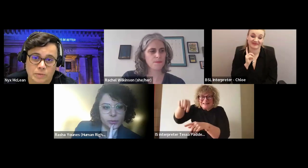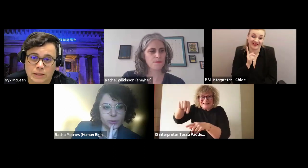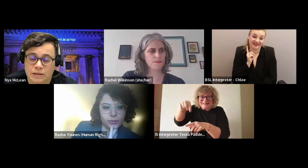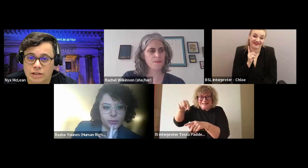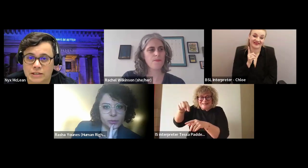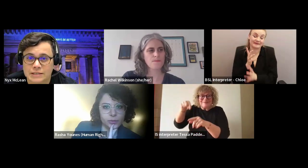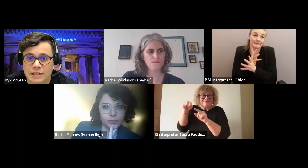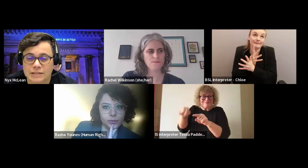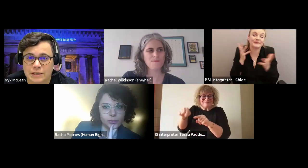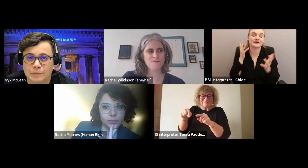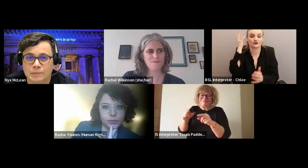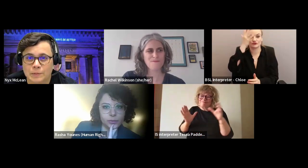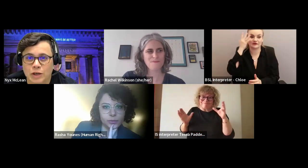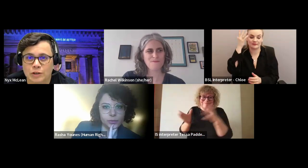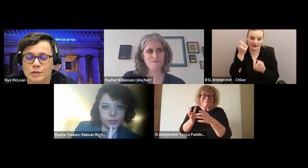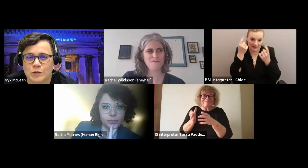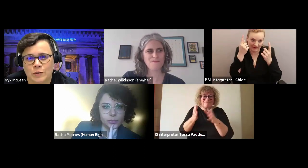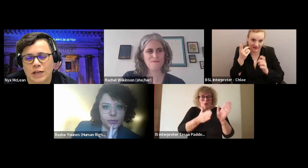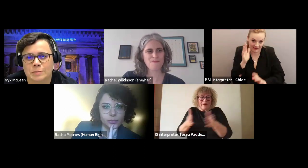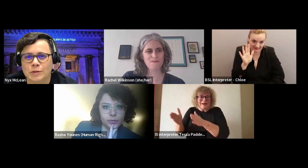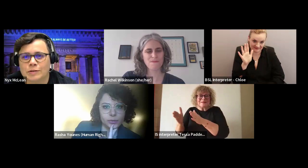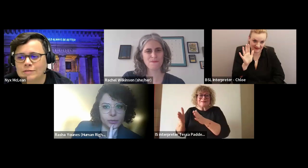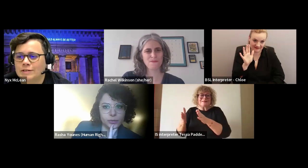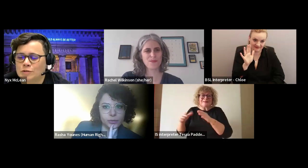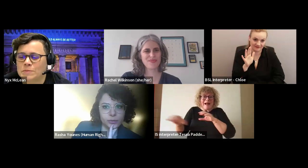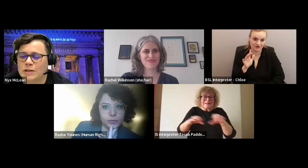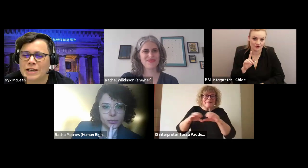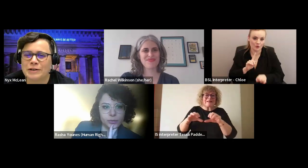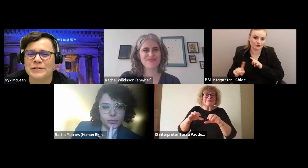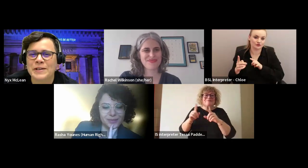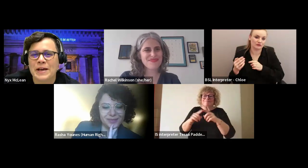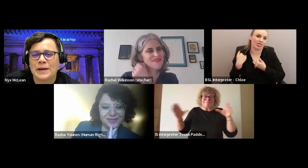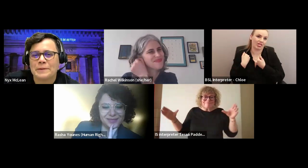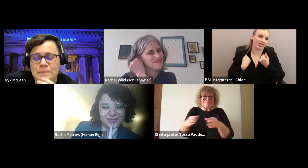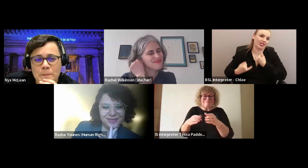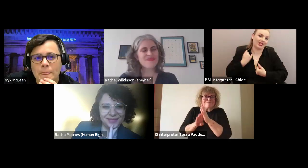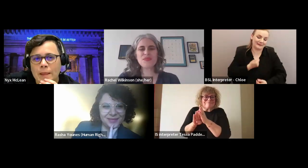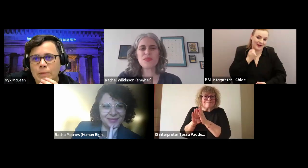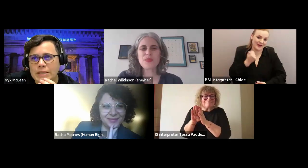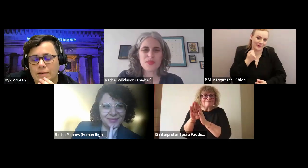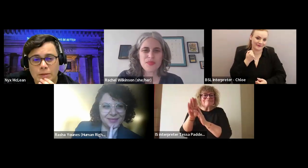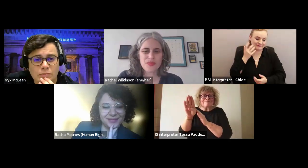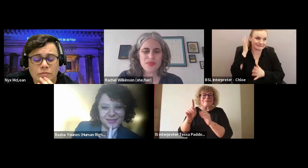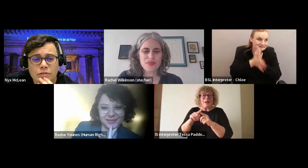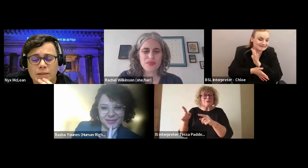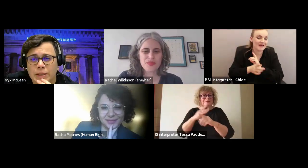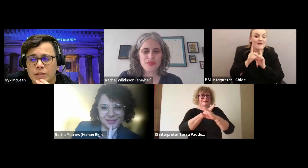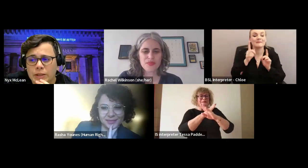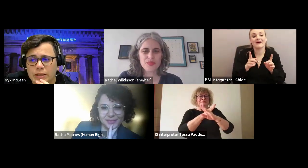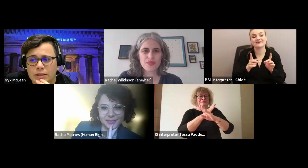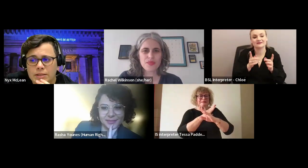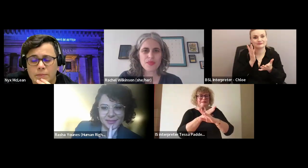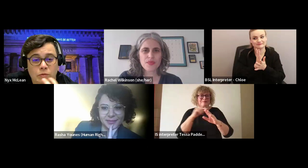big dreaming. I recognize that, and I'm trying not to dash my own little dreams right now. But I've really